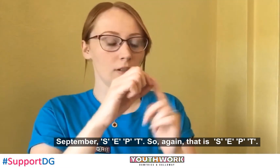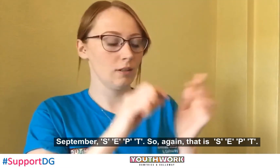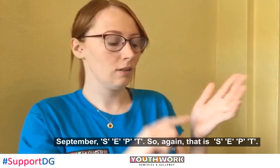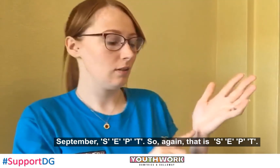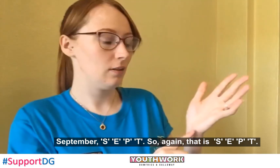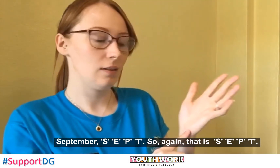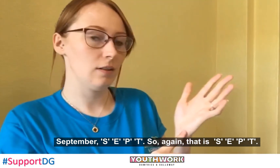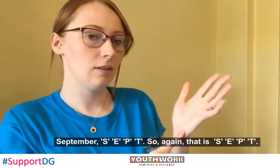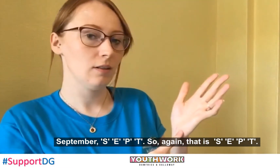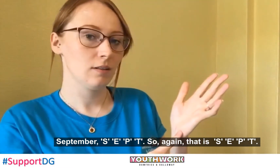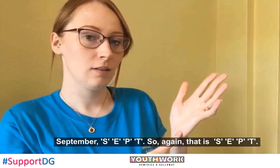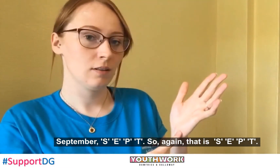S-E-P-T.